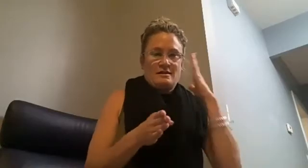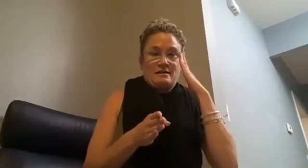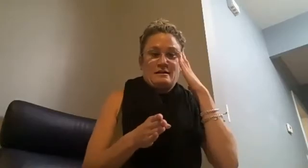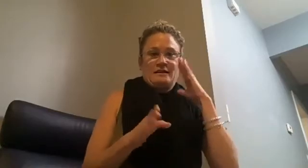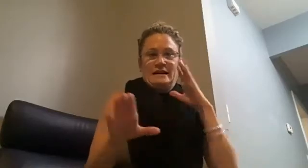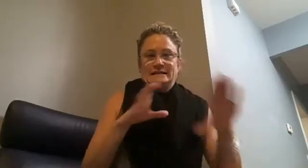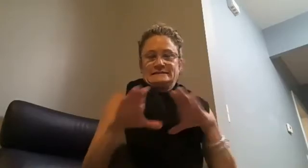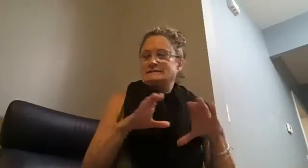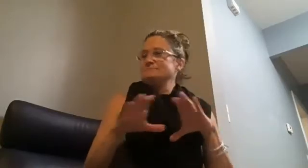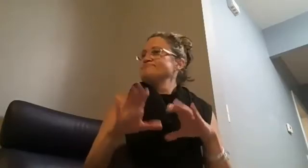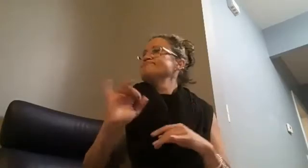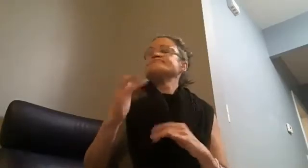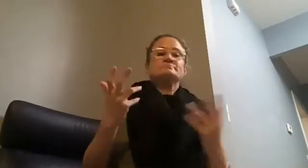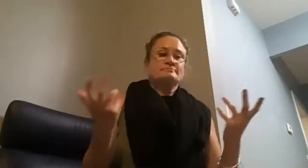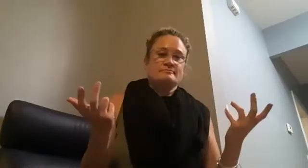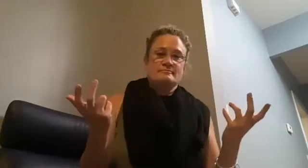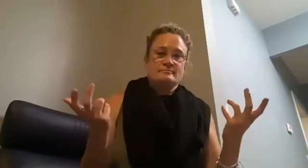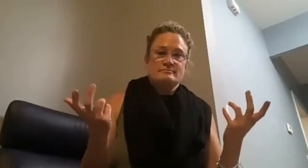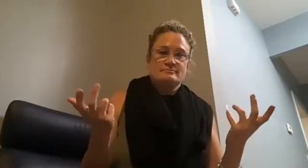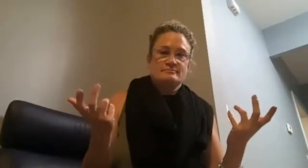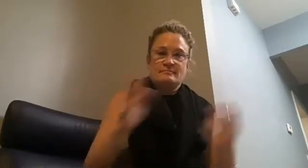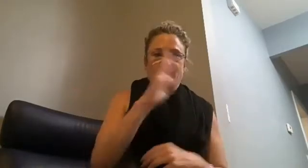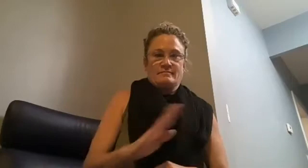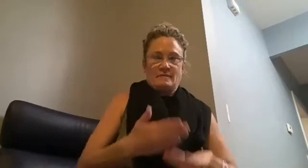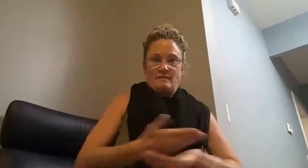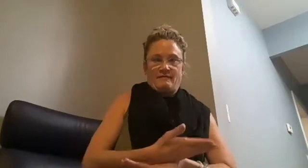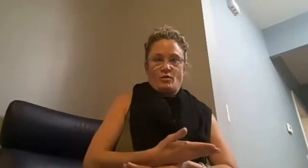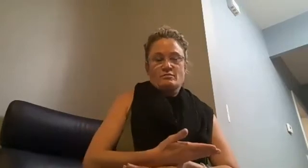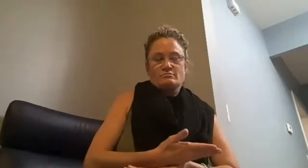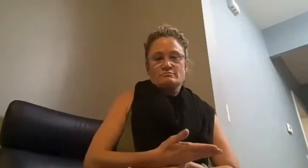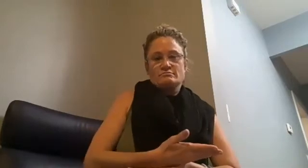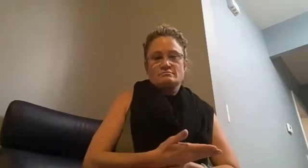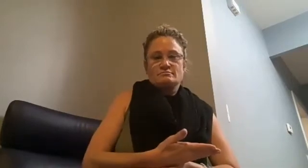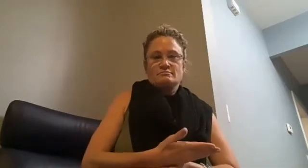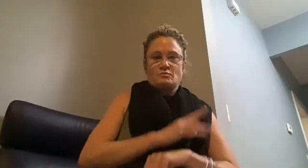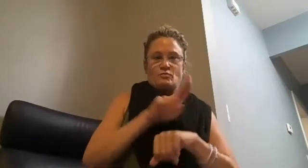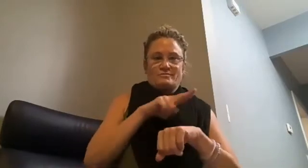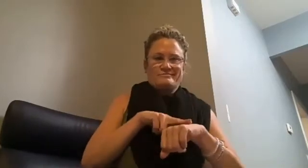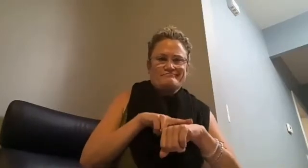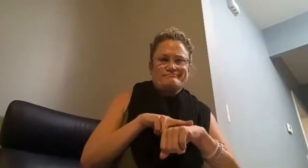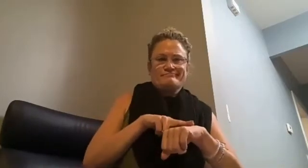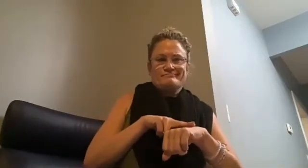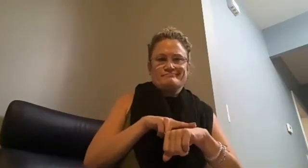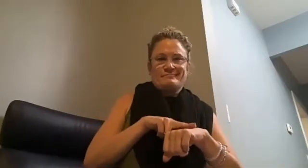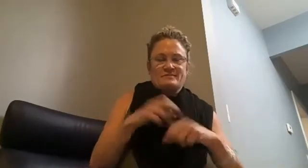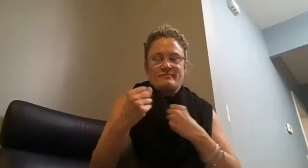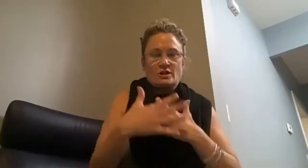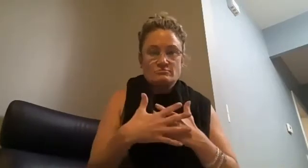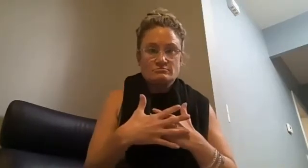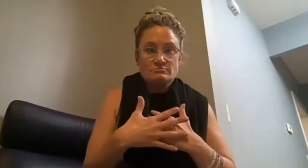extemporaneous that I had never before felt capable of doing. Normally, I was completely rooted in fear, like paralyzed by fear. And